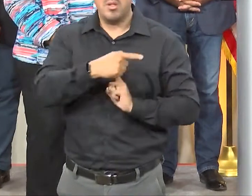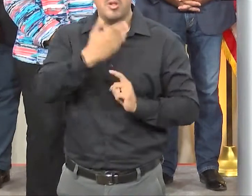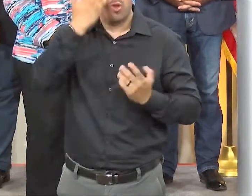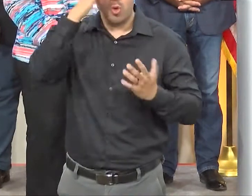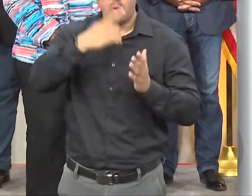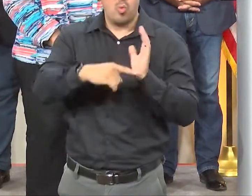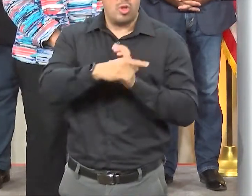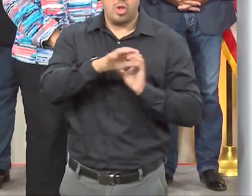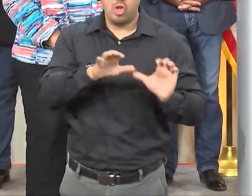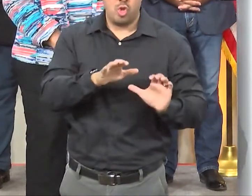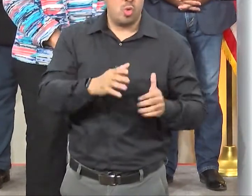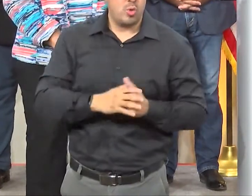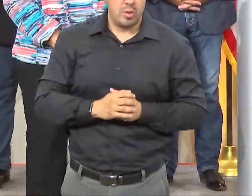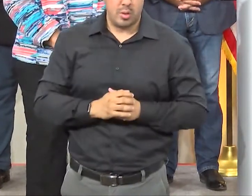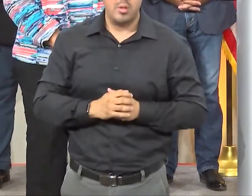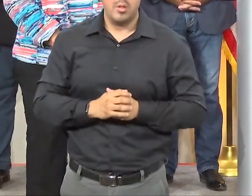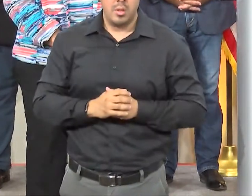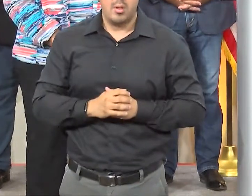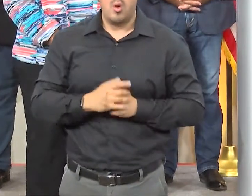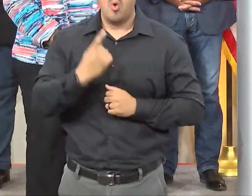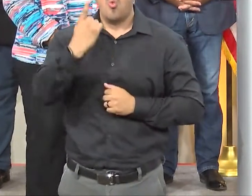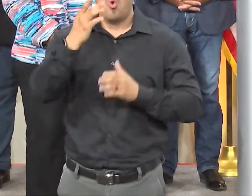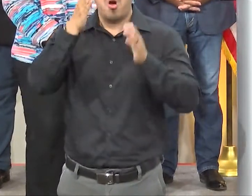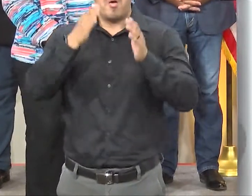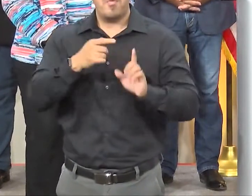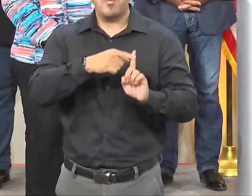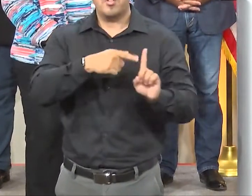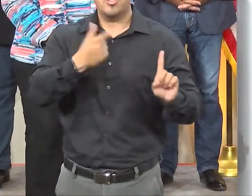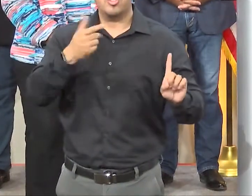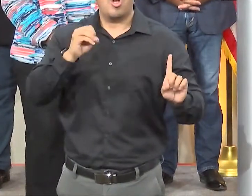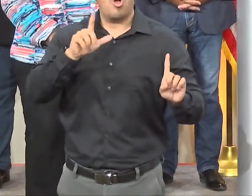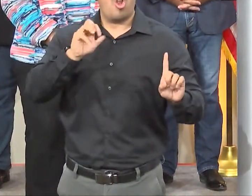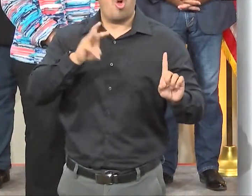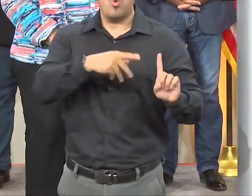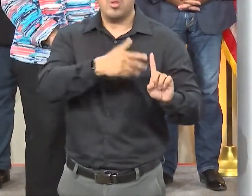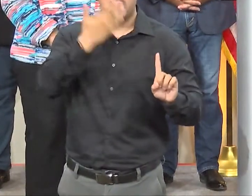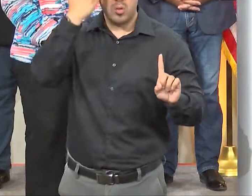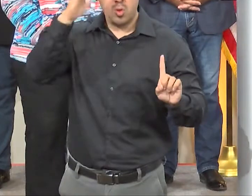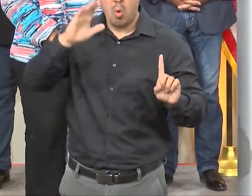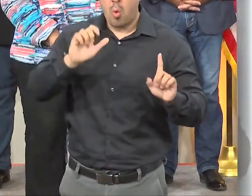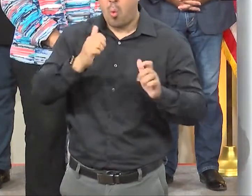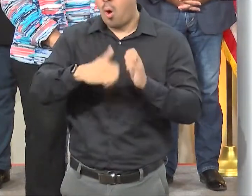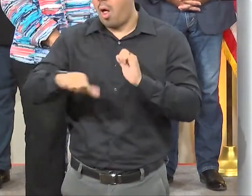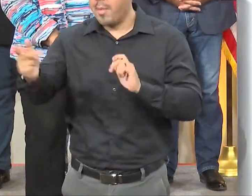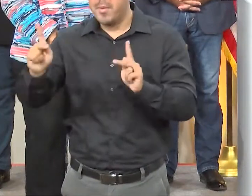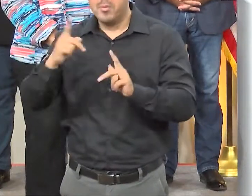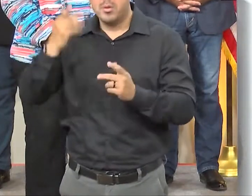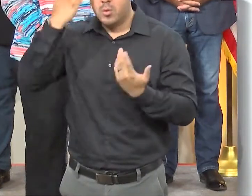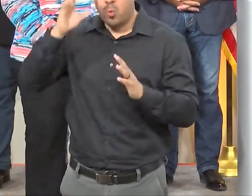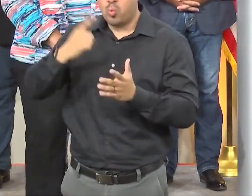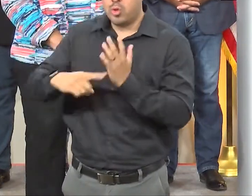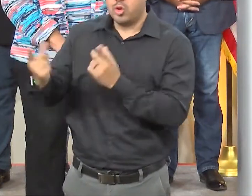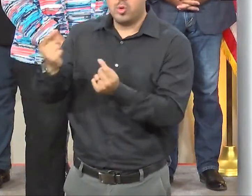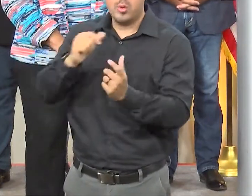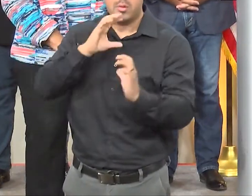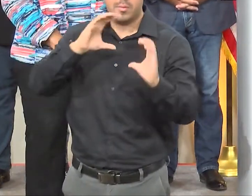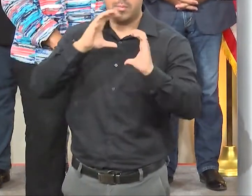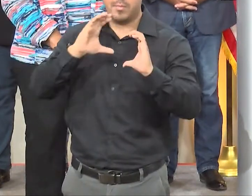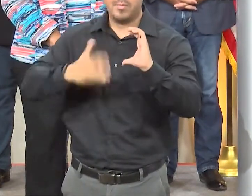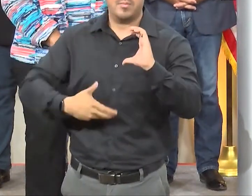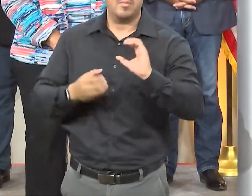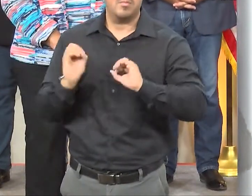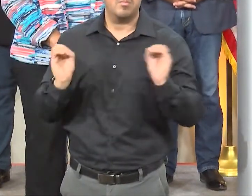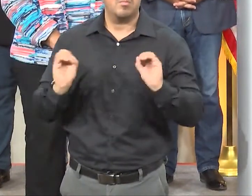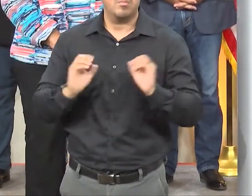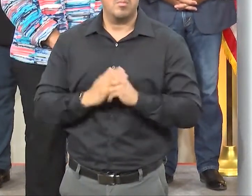what they're doing. One person from GLO doesn't know what the other one's doing. We've been trying to get